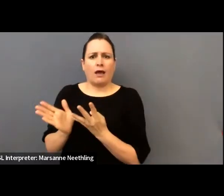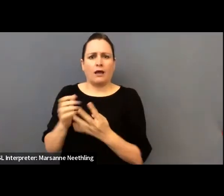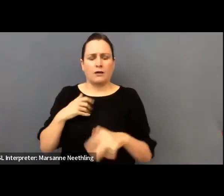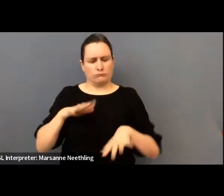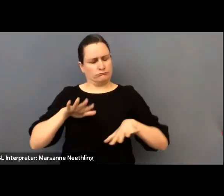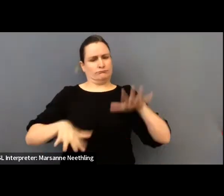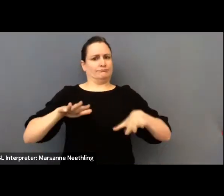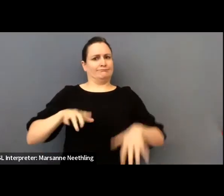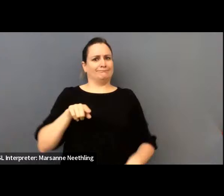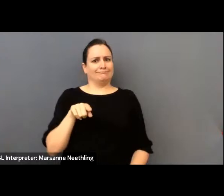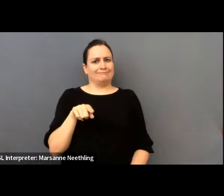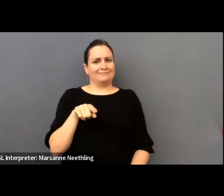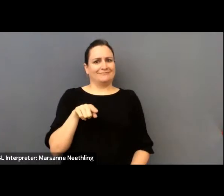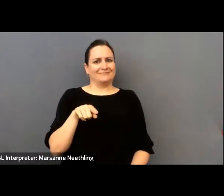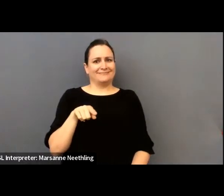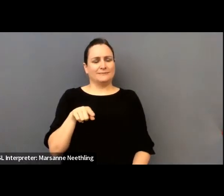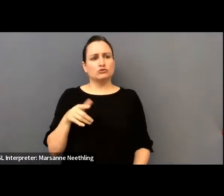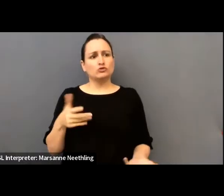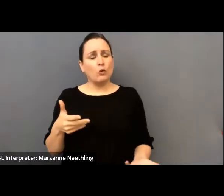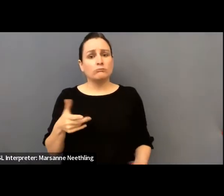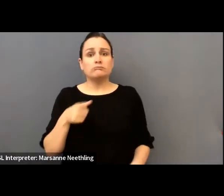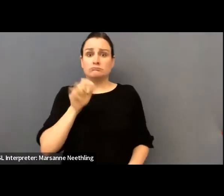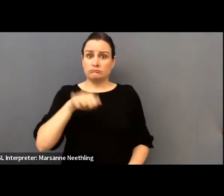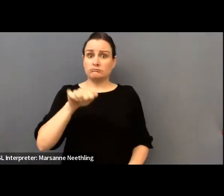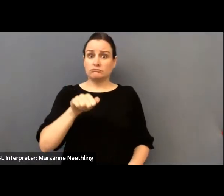to exist really nicely on paper,